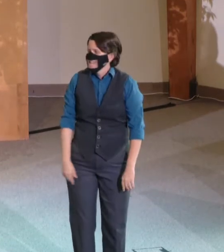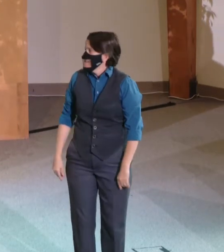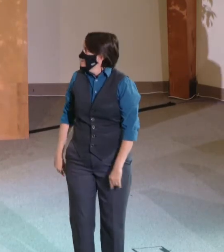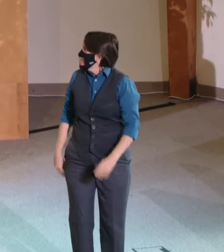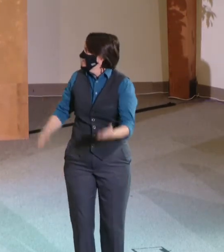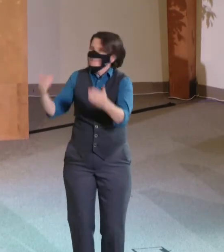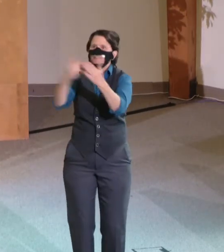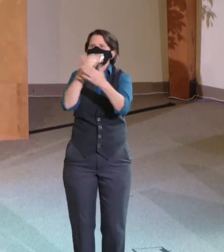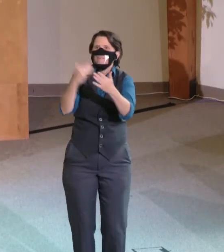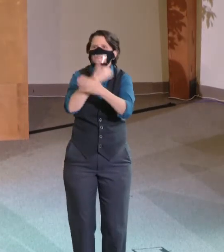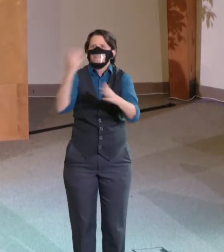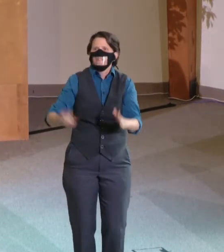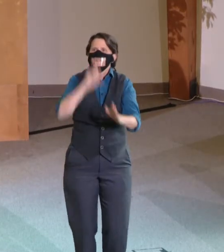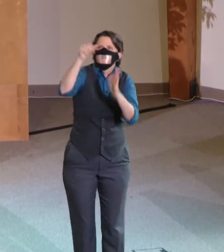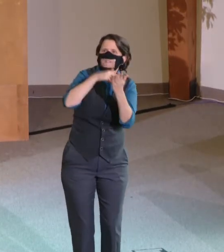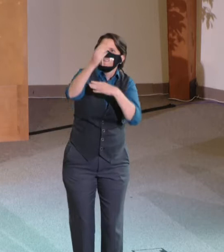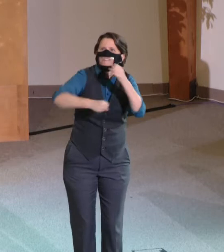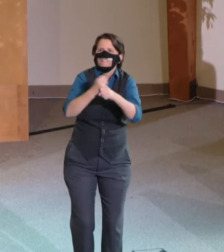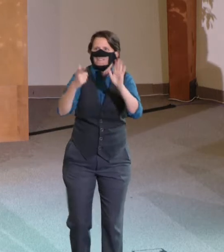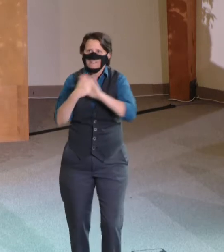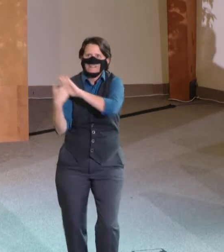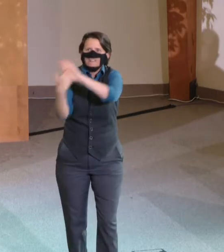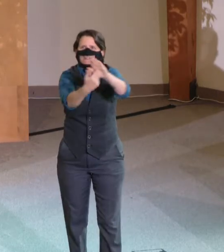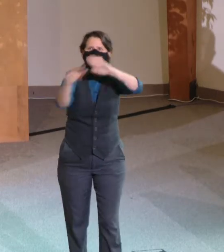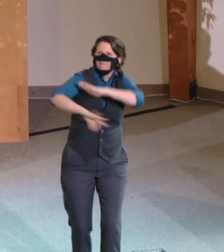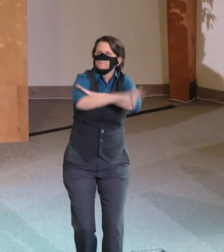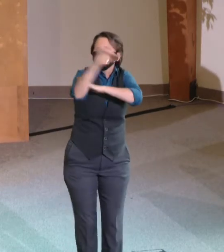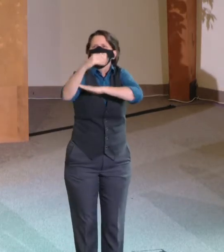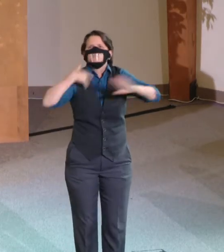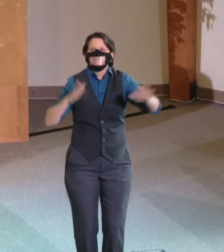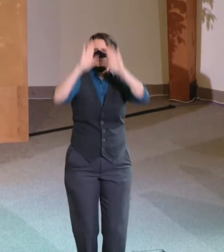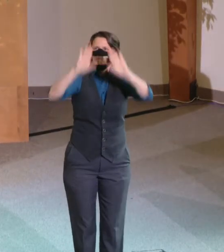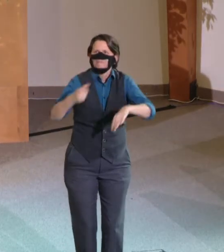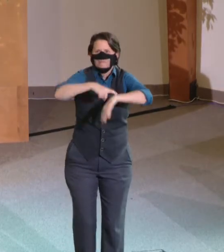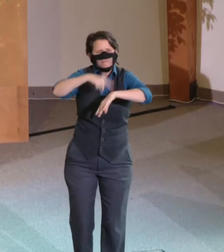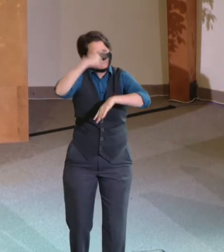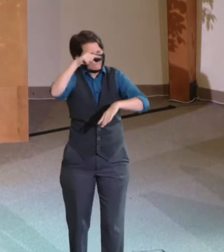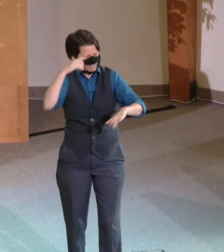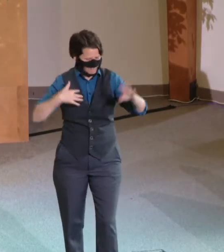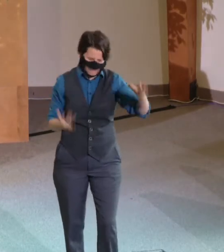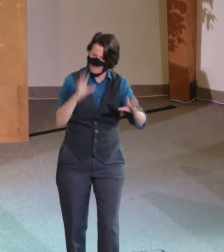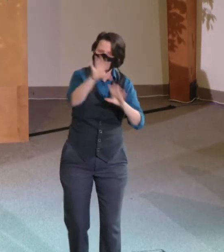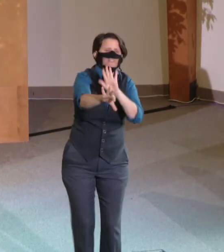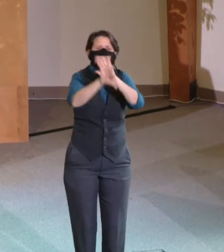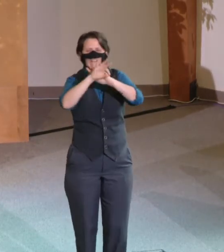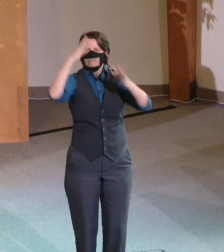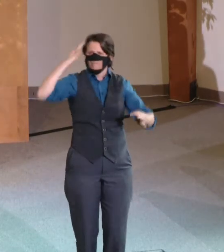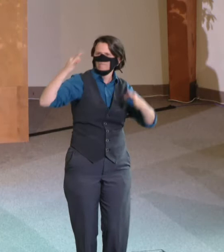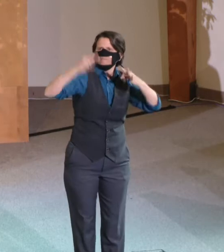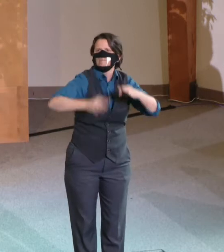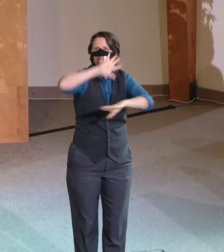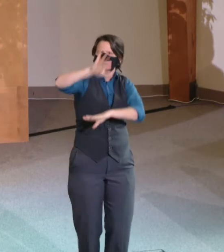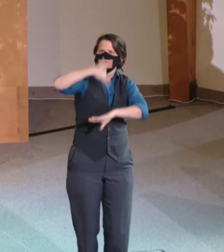The new millennium presents a new horizon, and no greater time for us to make a choice and take a stand. All